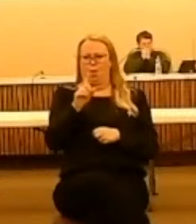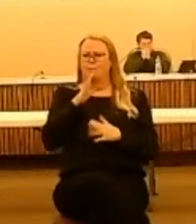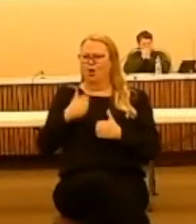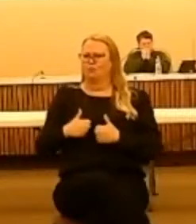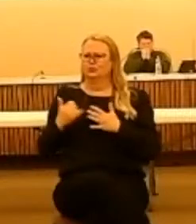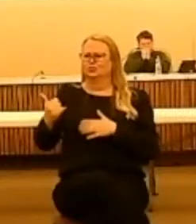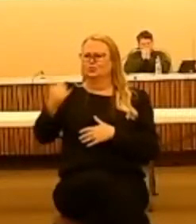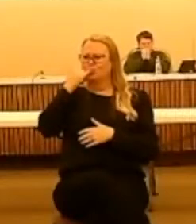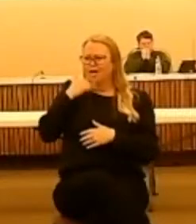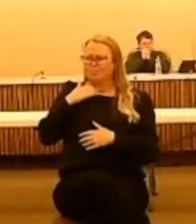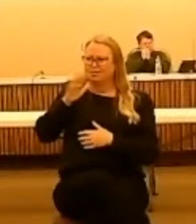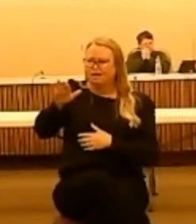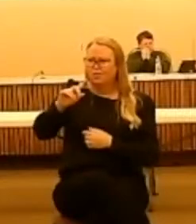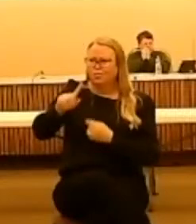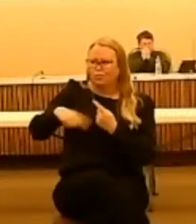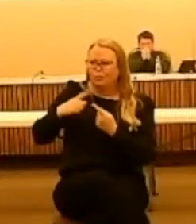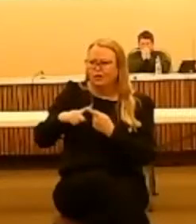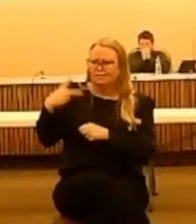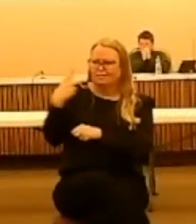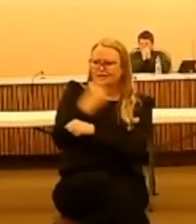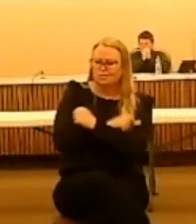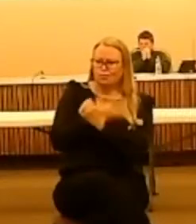to getting vaccinated.